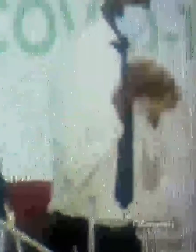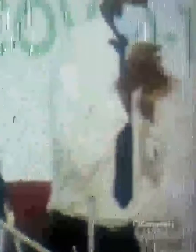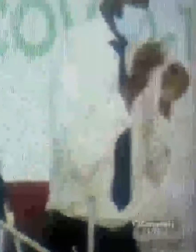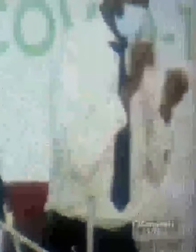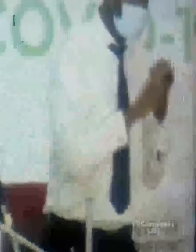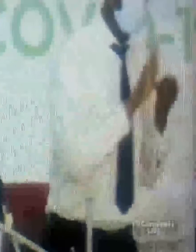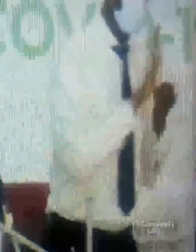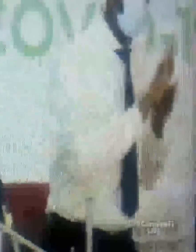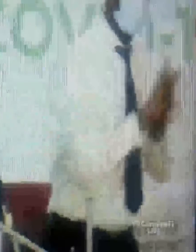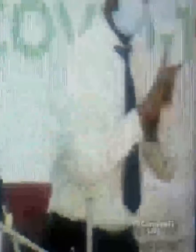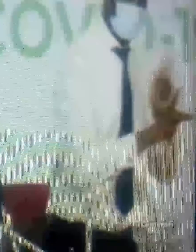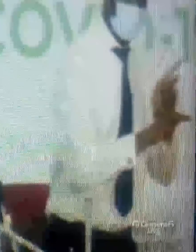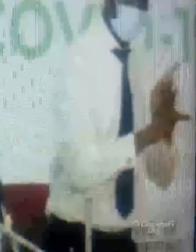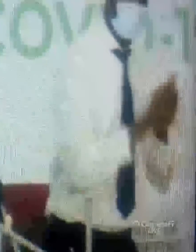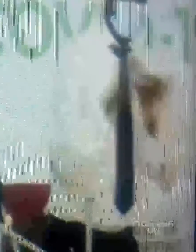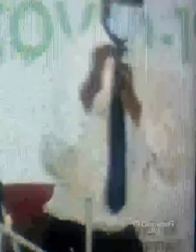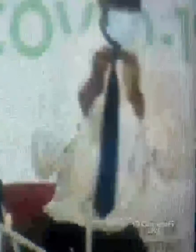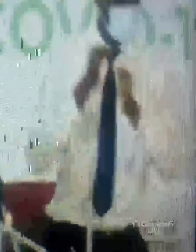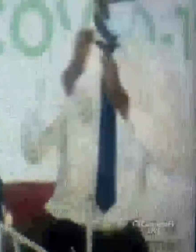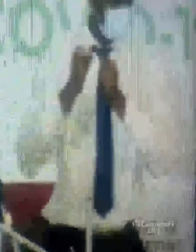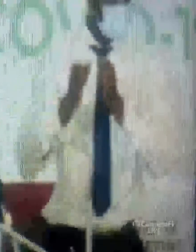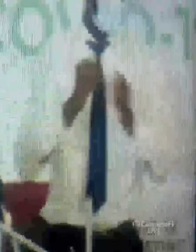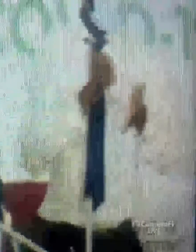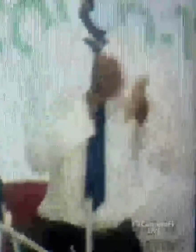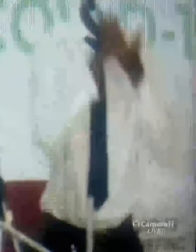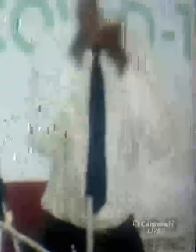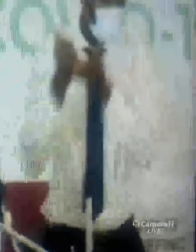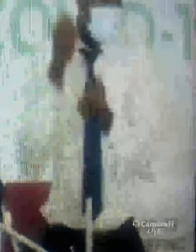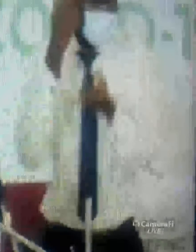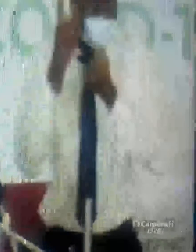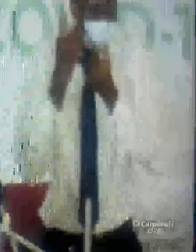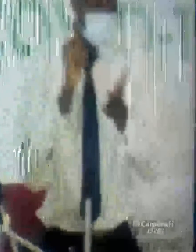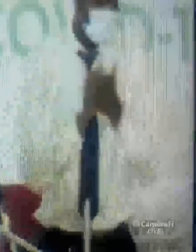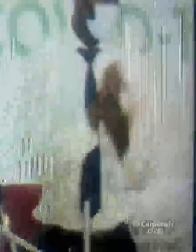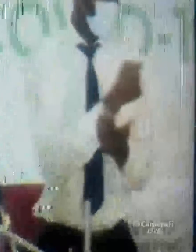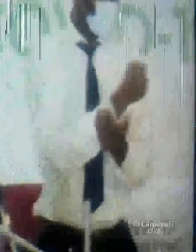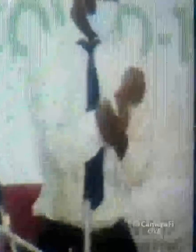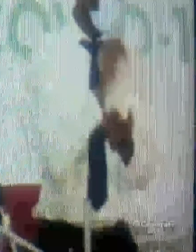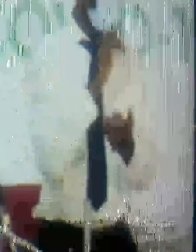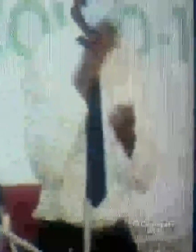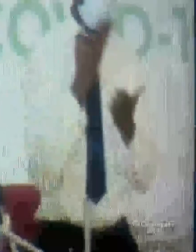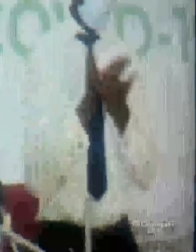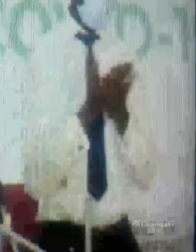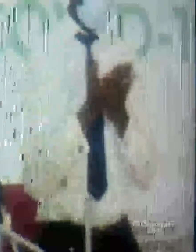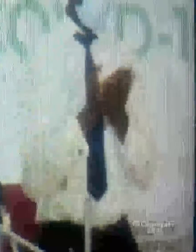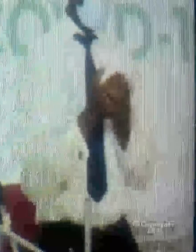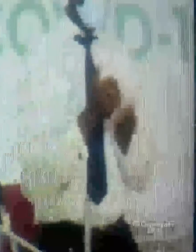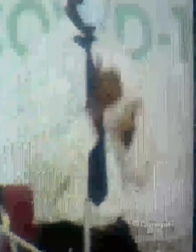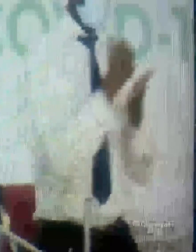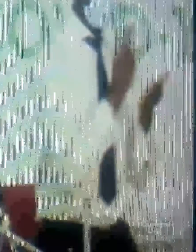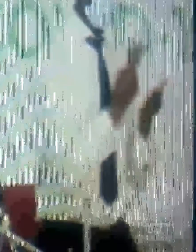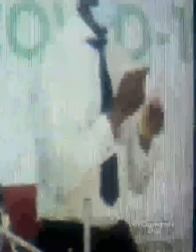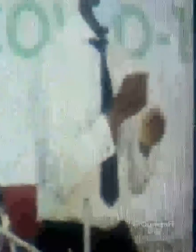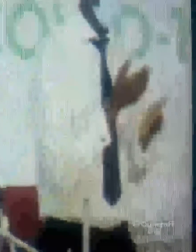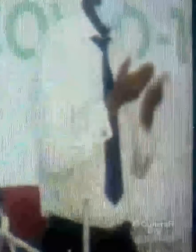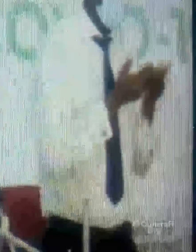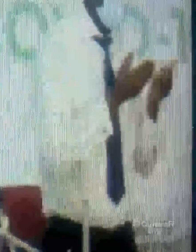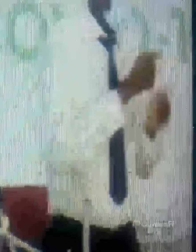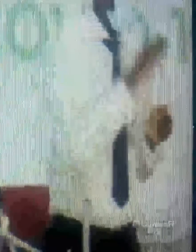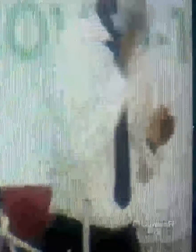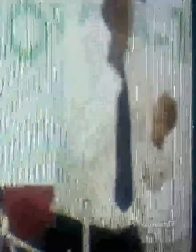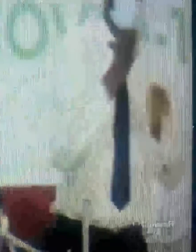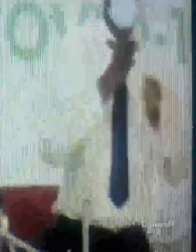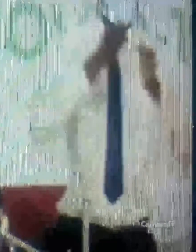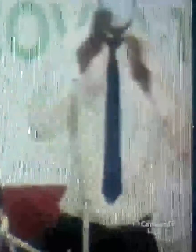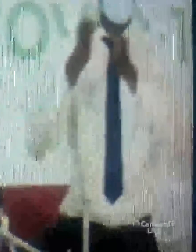then absolutely we find that Nigerians will accept. And I do not think that it will come to a situation where we will ever have to force people